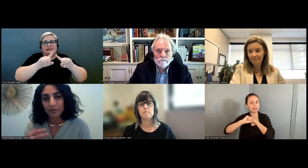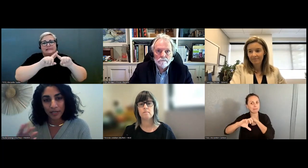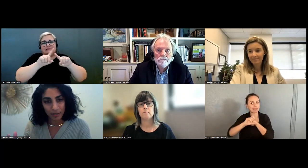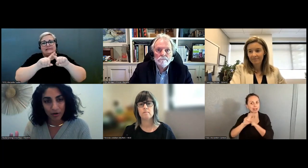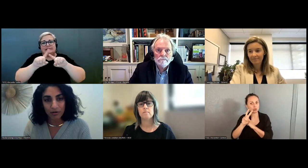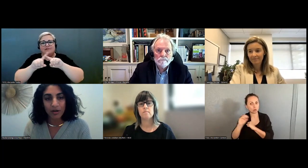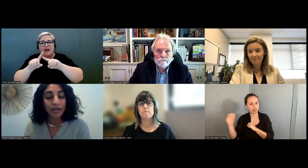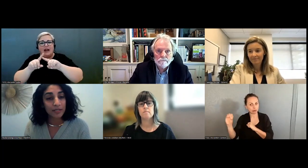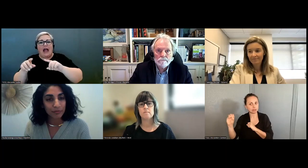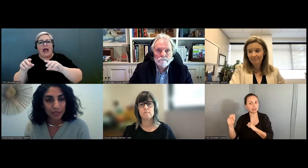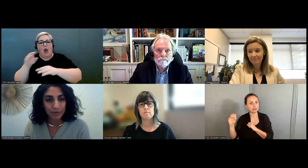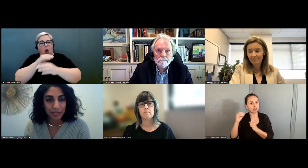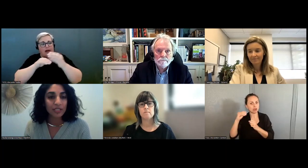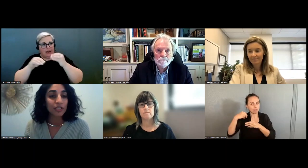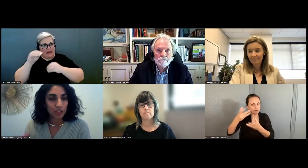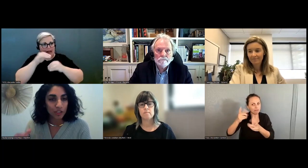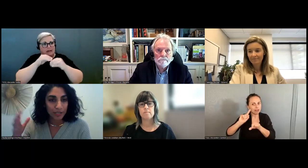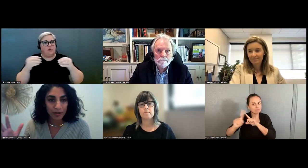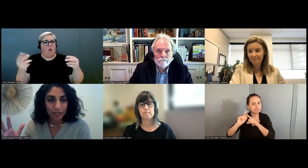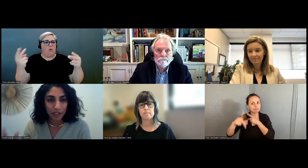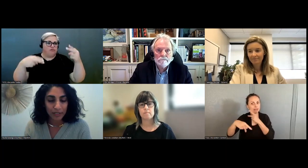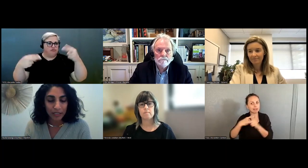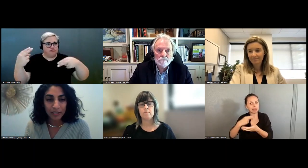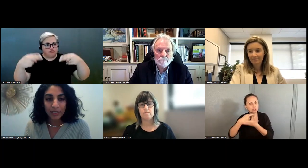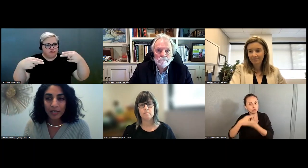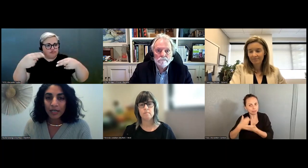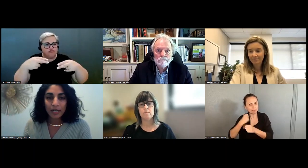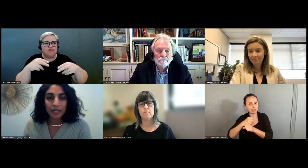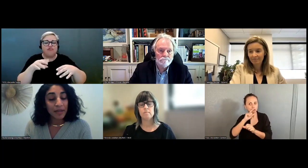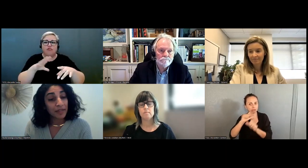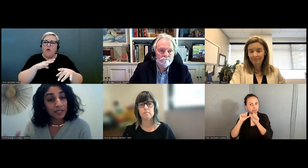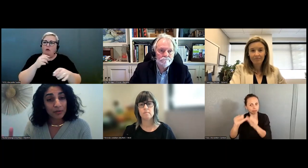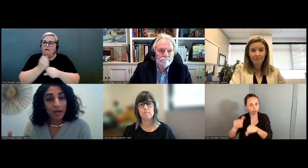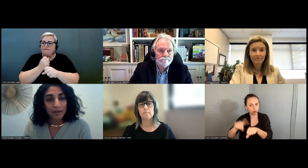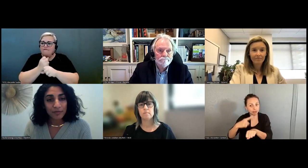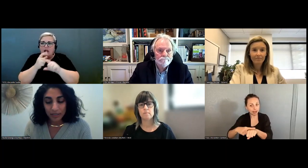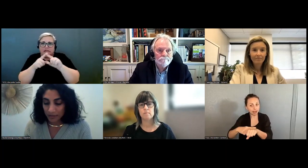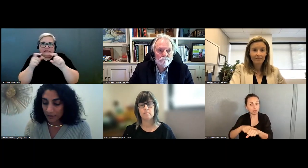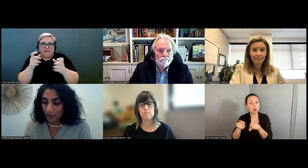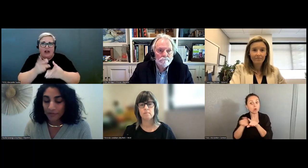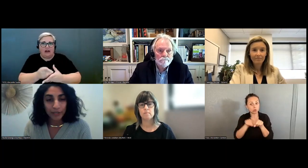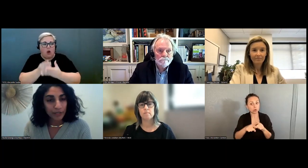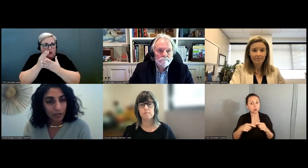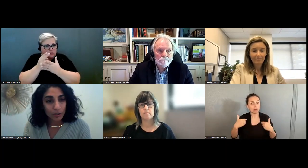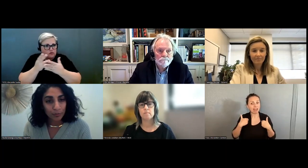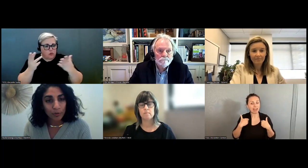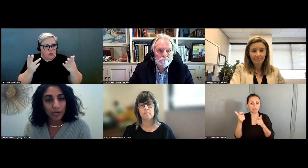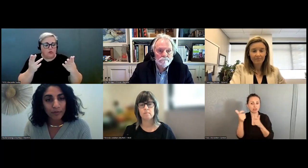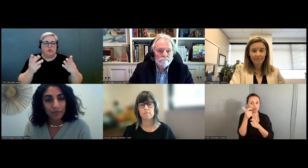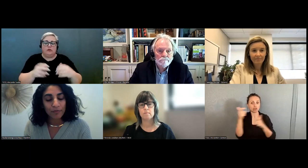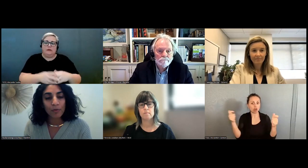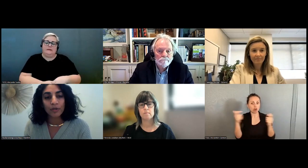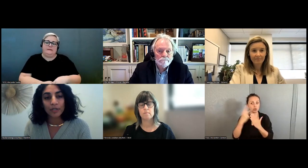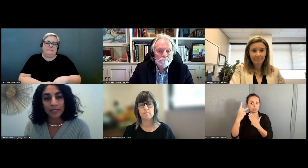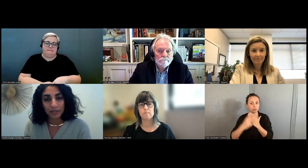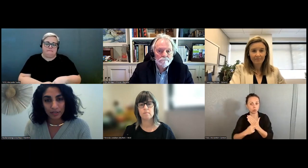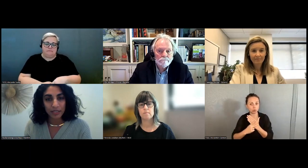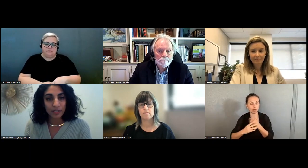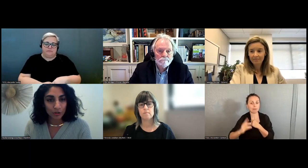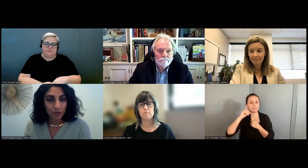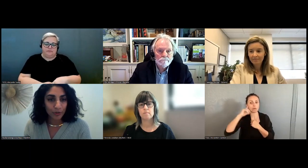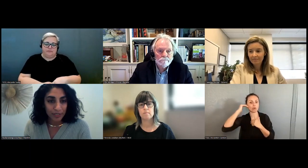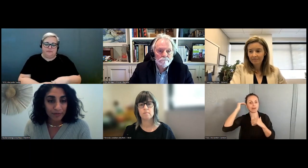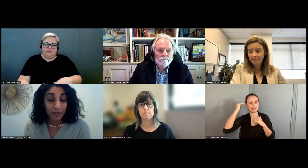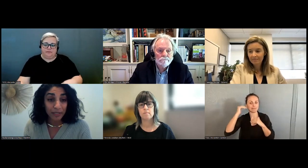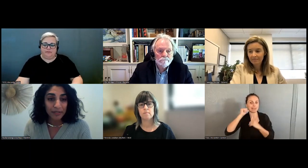2000, providing all kinds of resources to ensure its longevity. And they do have a very large program for adults